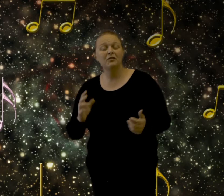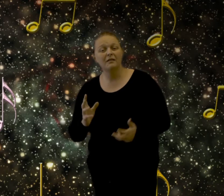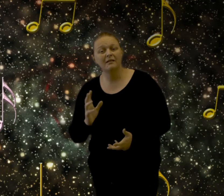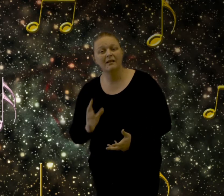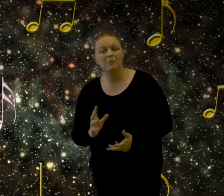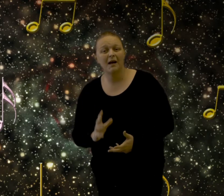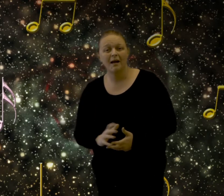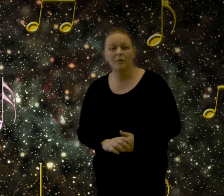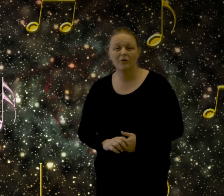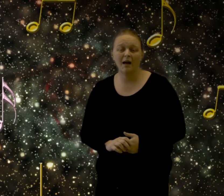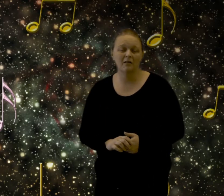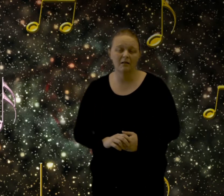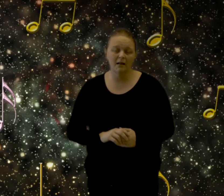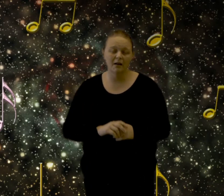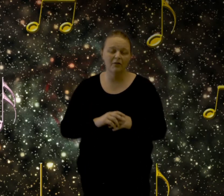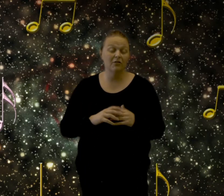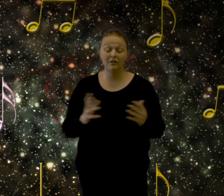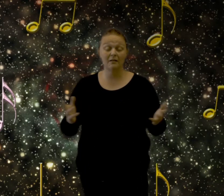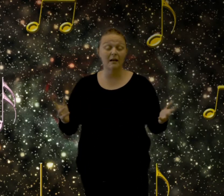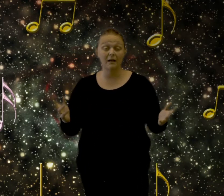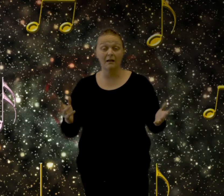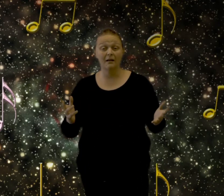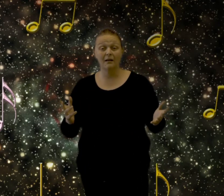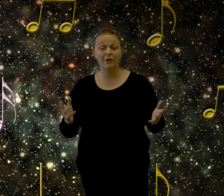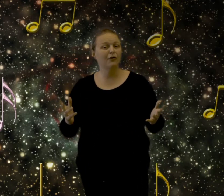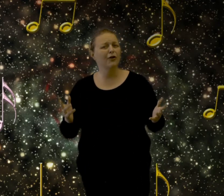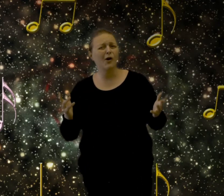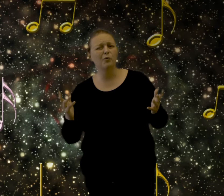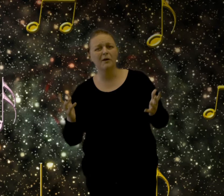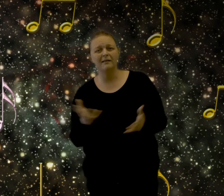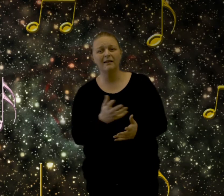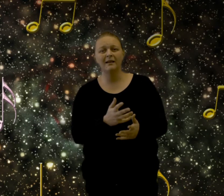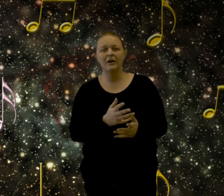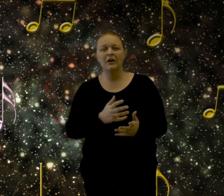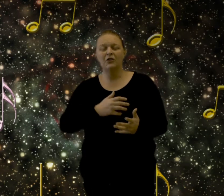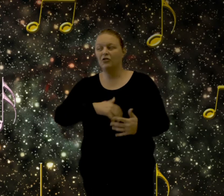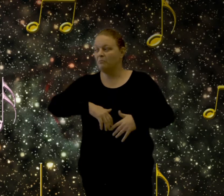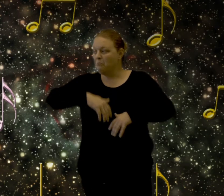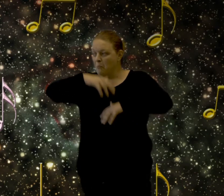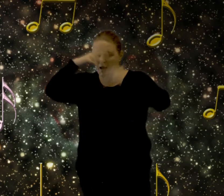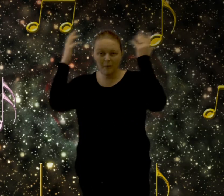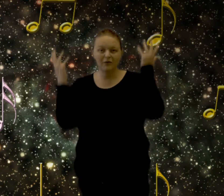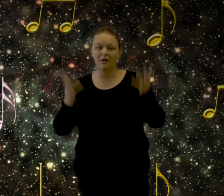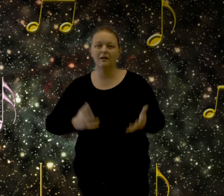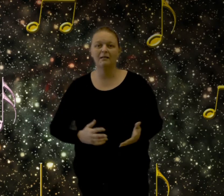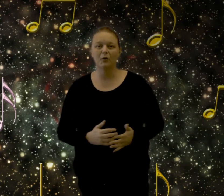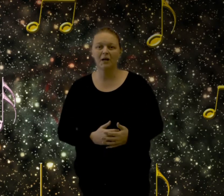Musicians, sometimes I just love to just sing for no reason, just make up a song as I'm going